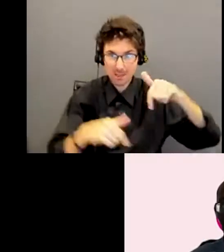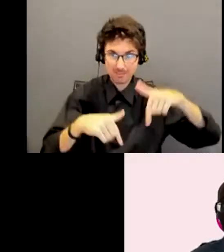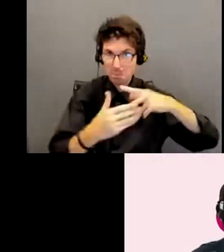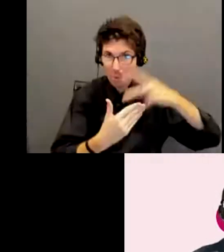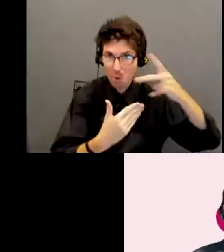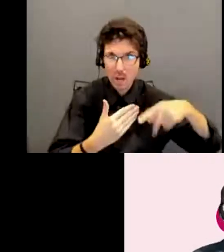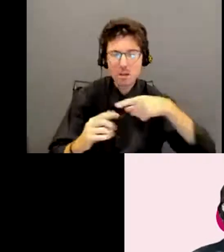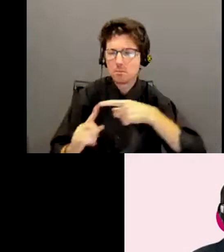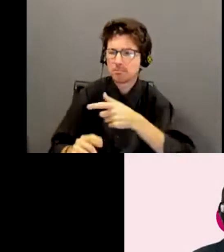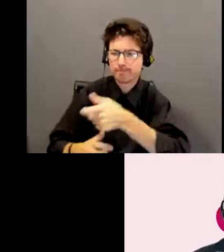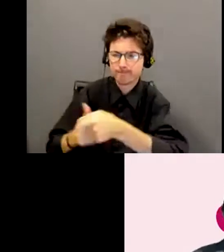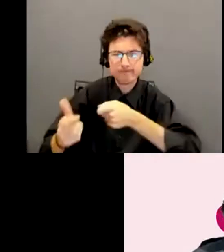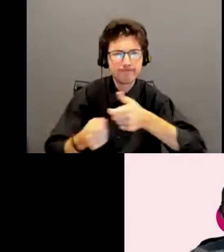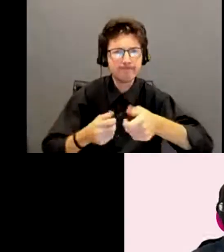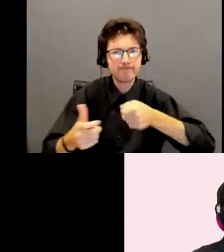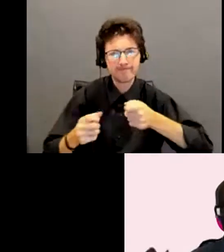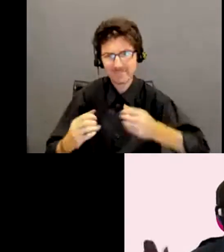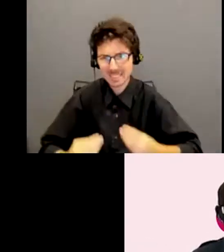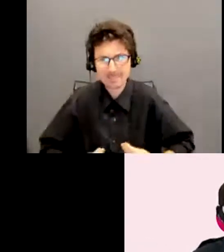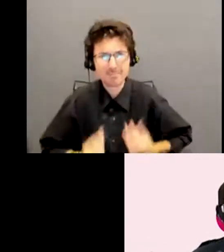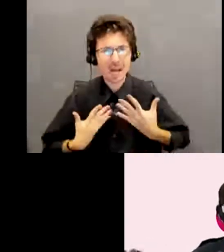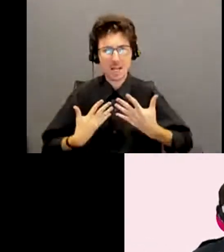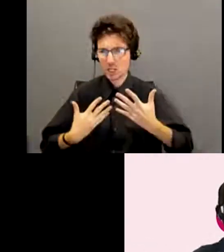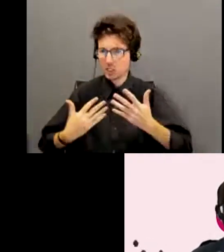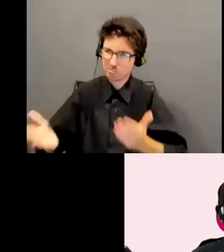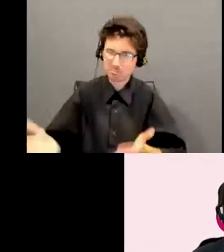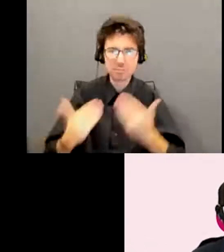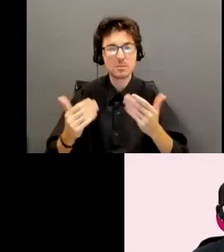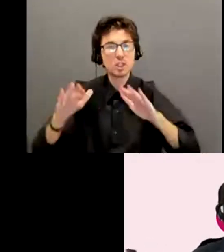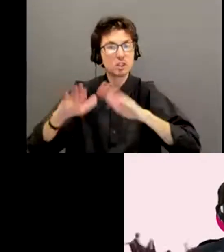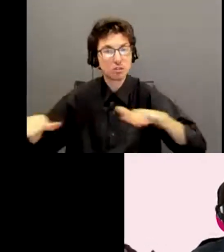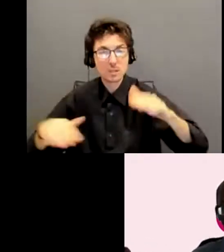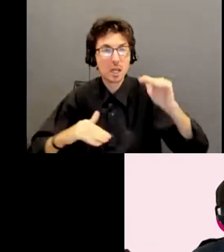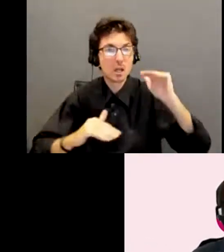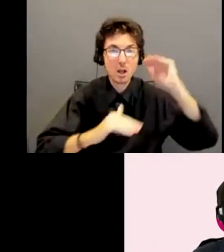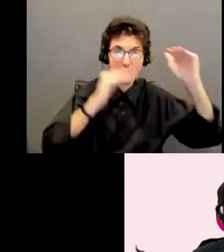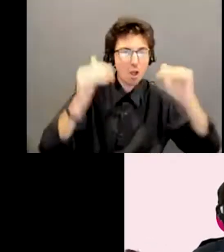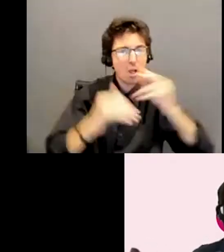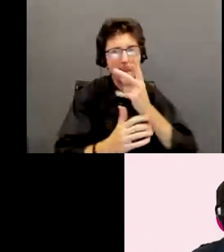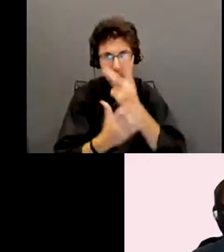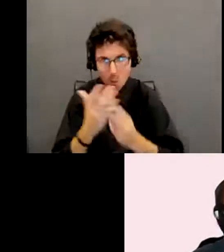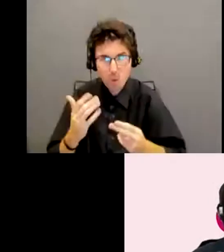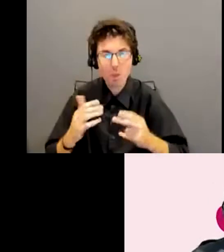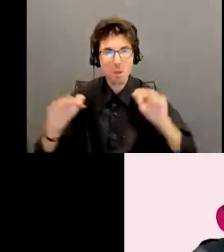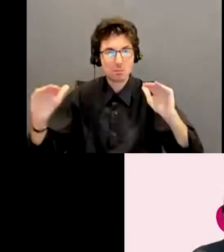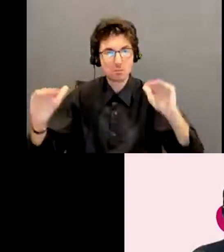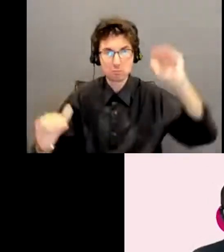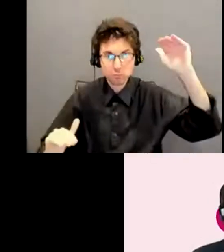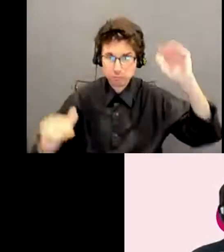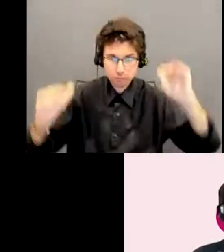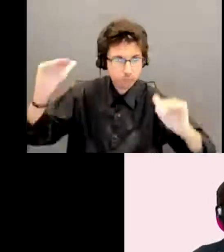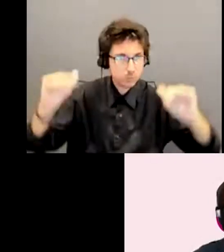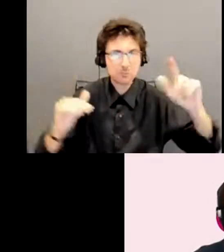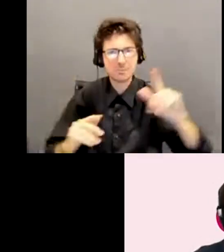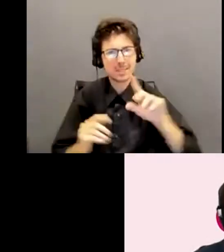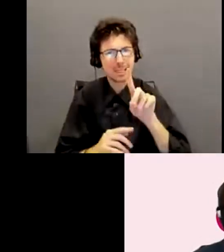and youth with disabilities by adult experience with disabilities. And